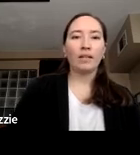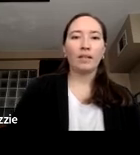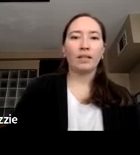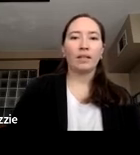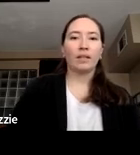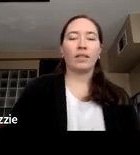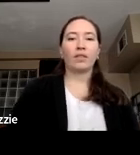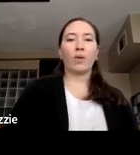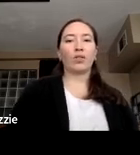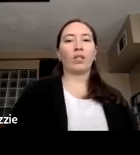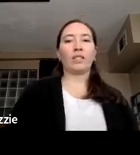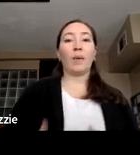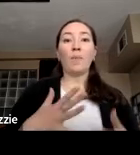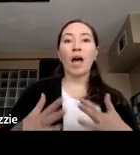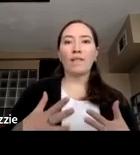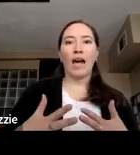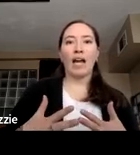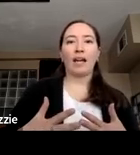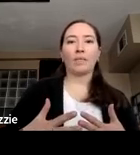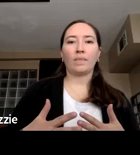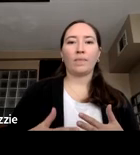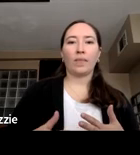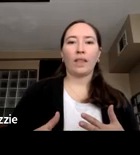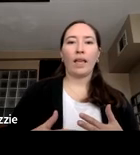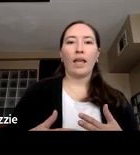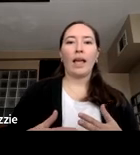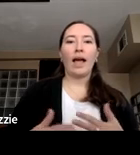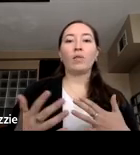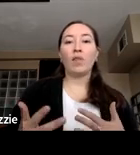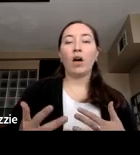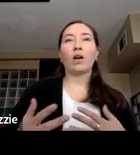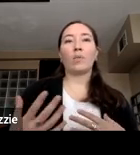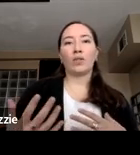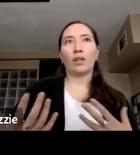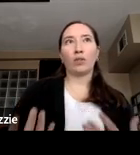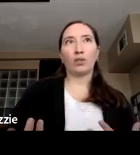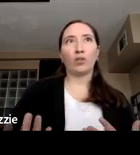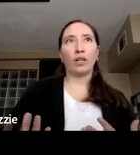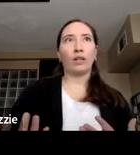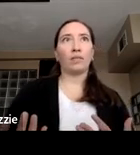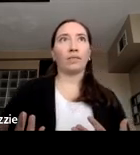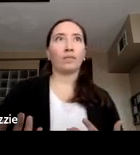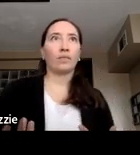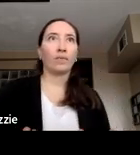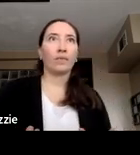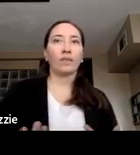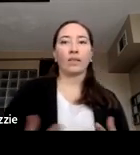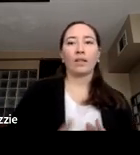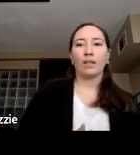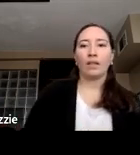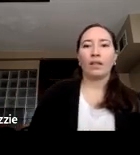again, this question lets me modify how long a particular screen